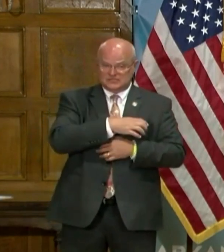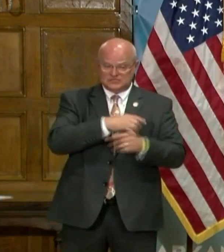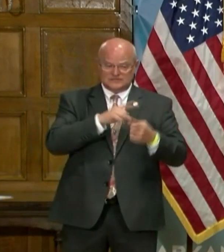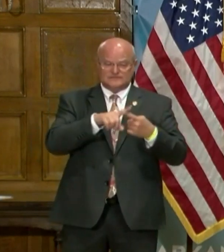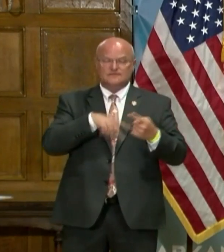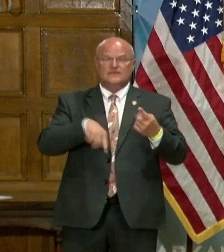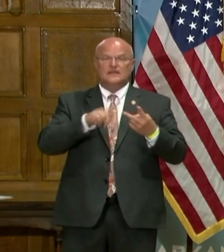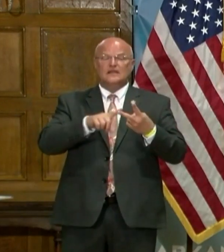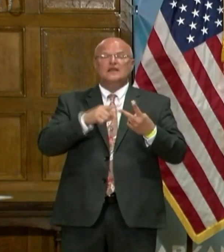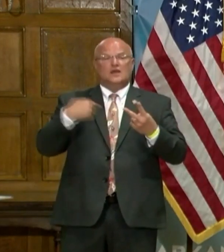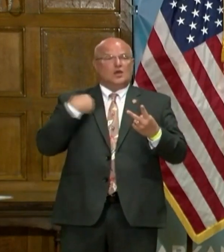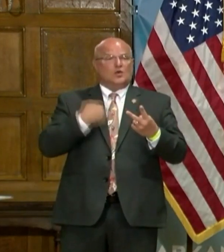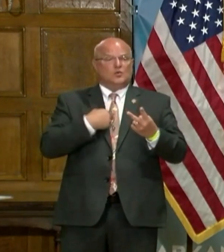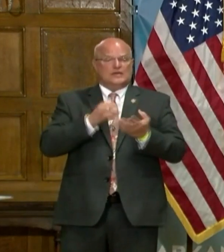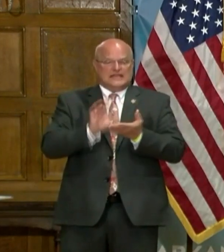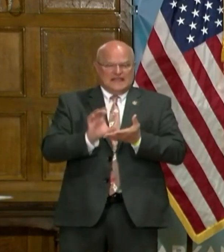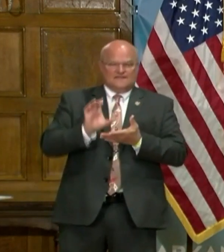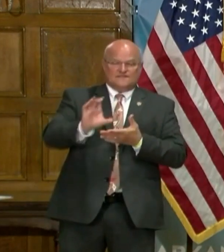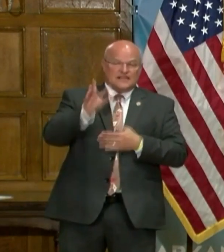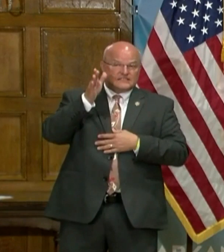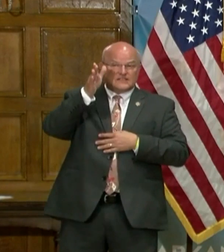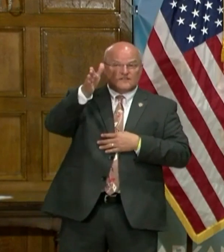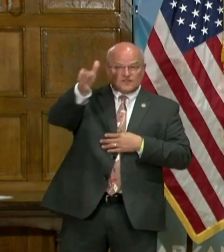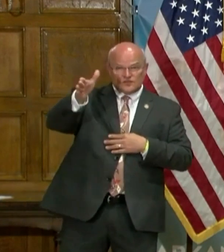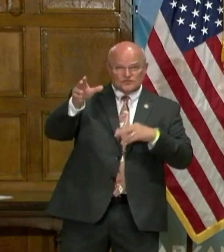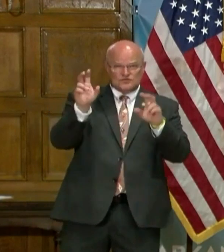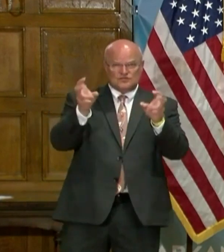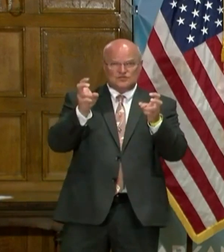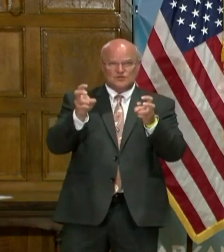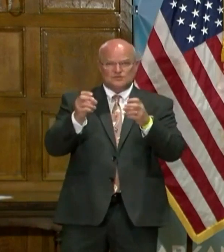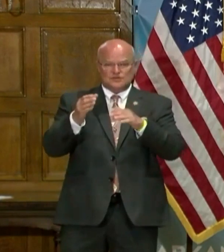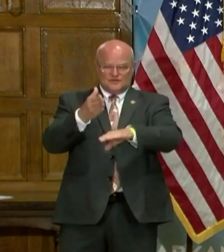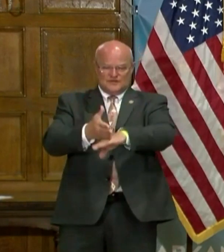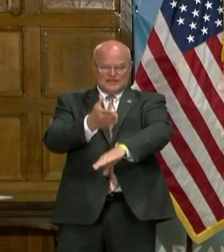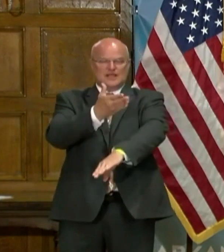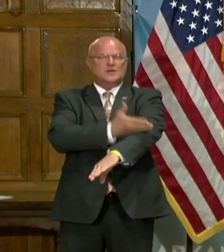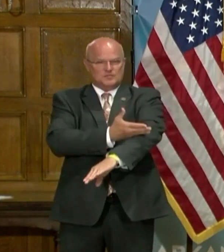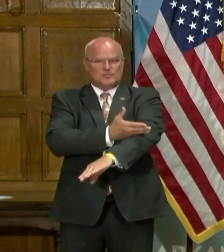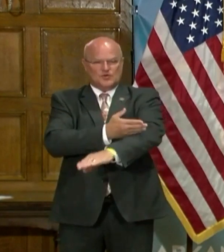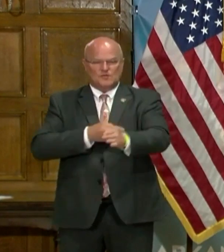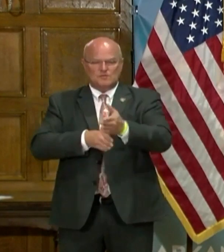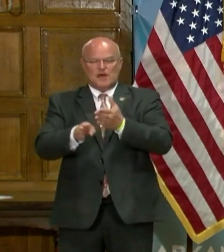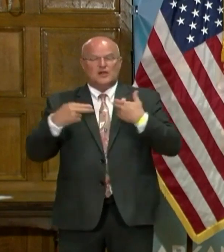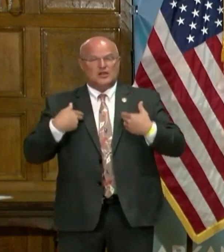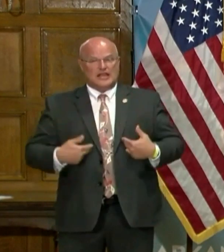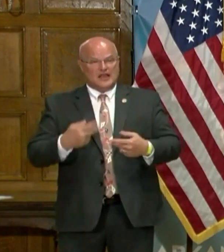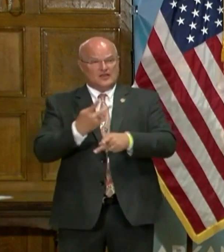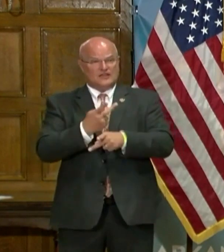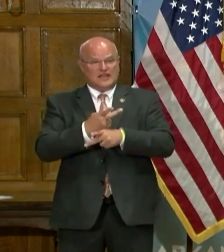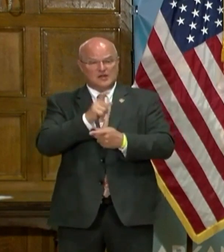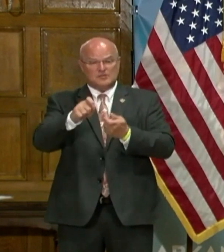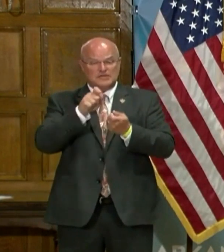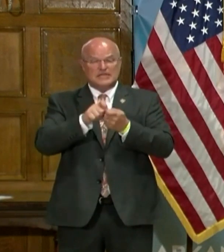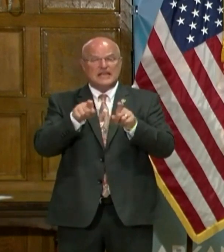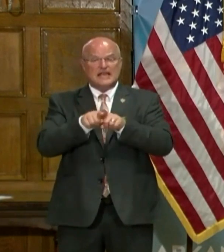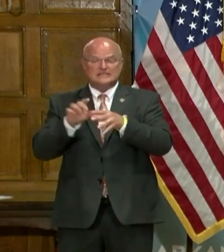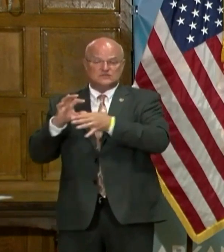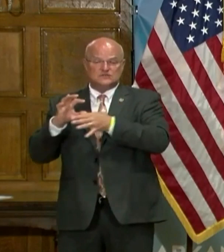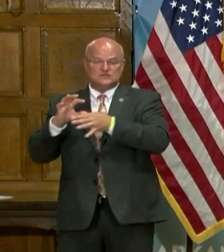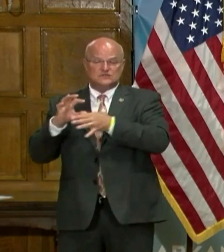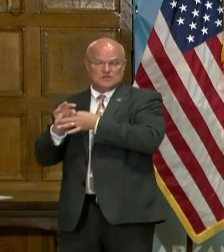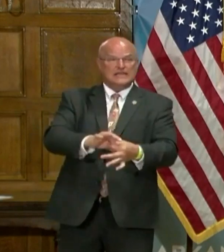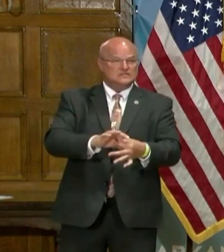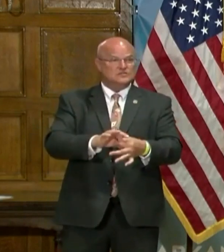and that we invest in the future in terms of improved minority health care, particularly as it might